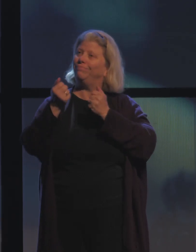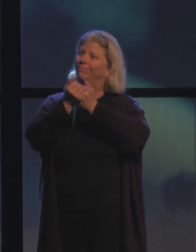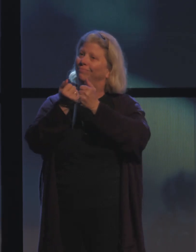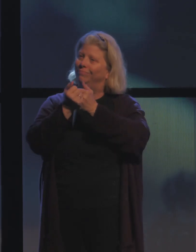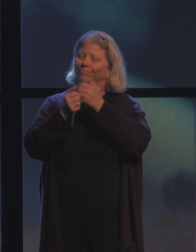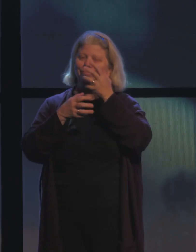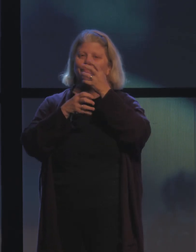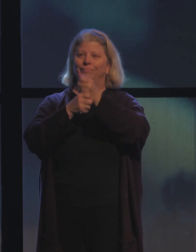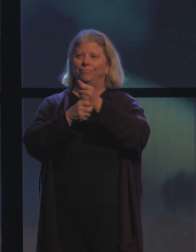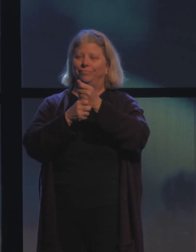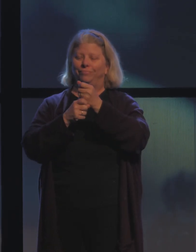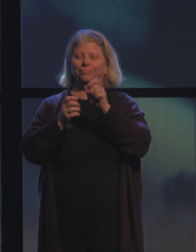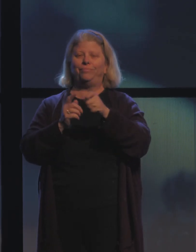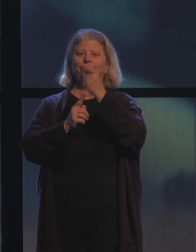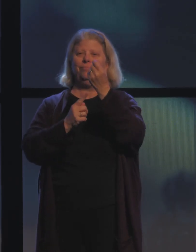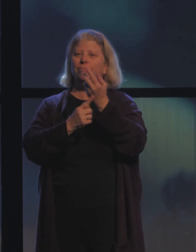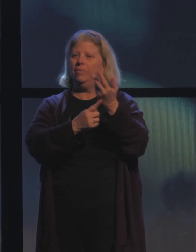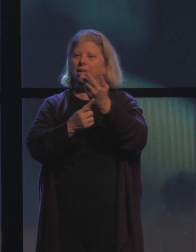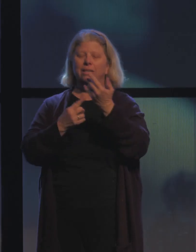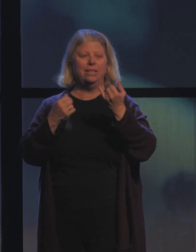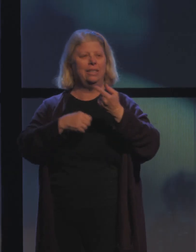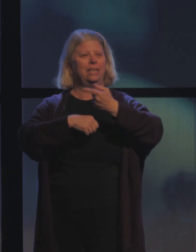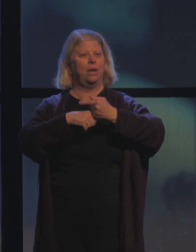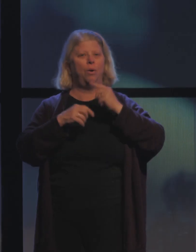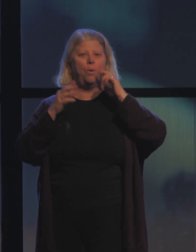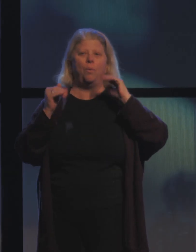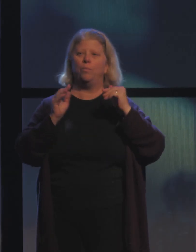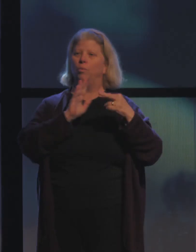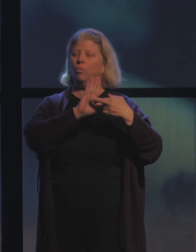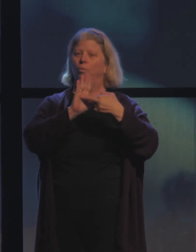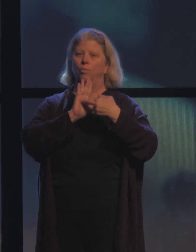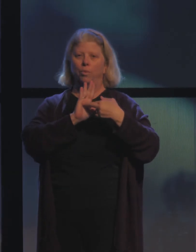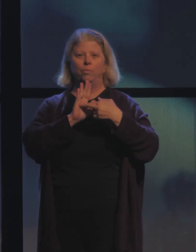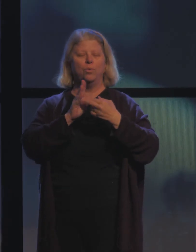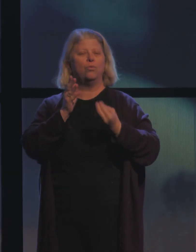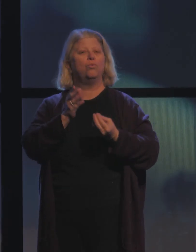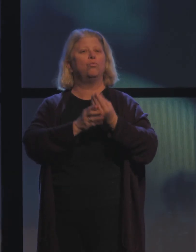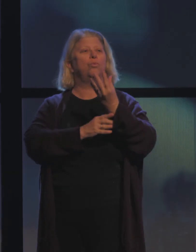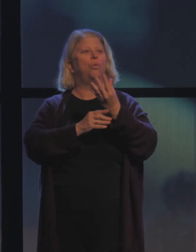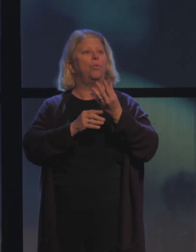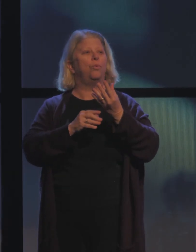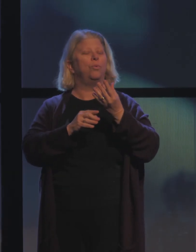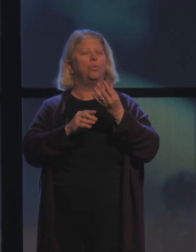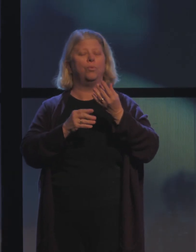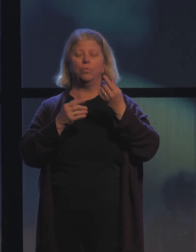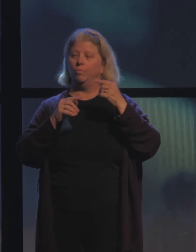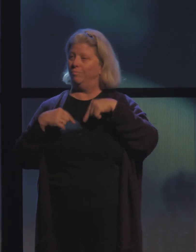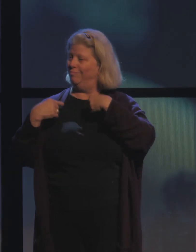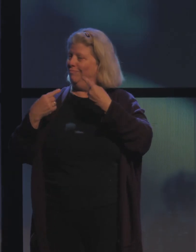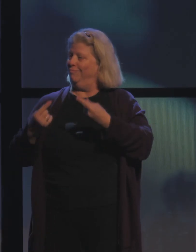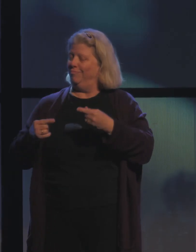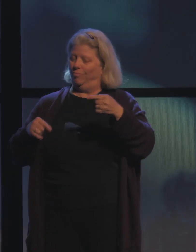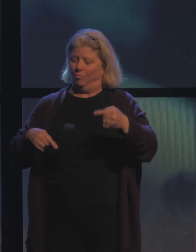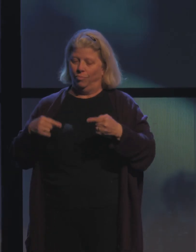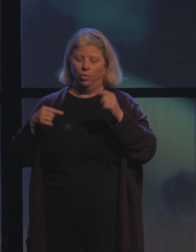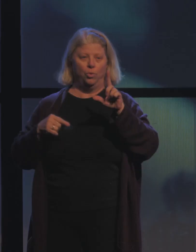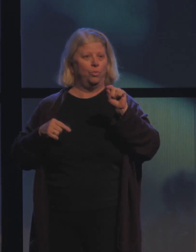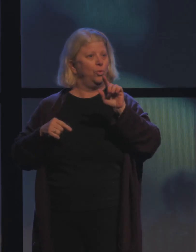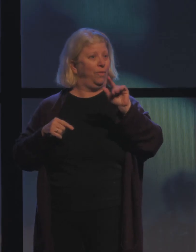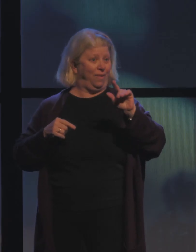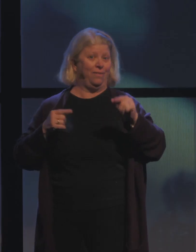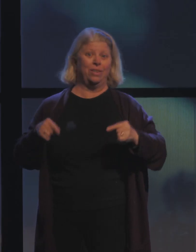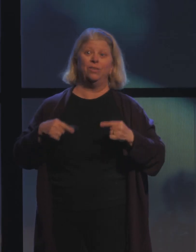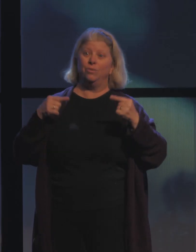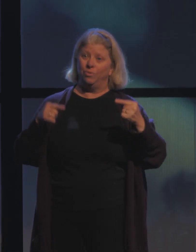so as we light these candles today, I hope that they can represent the growth that has come through struggle. 2025 was a